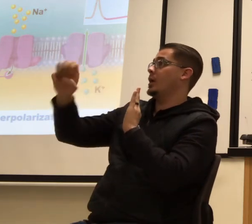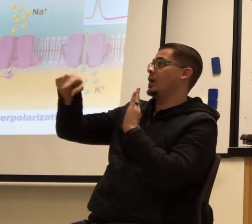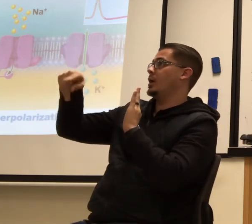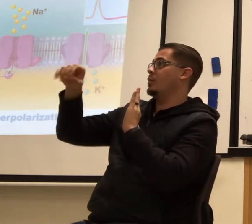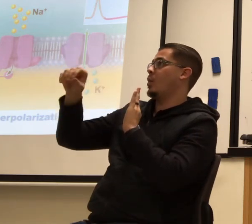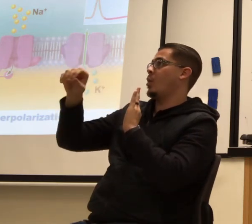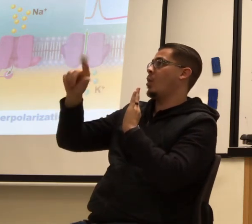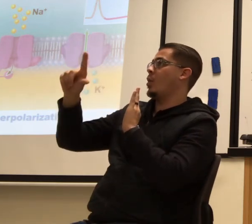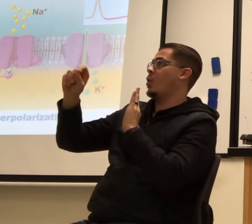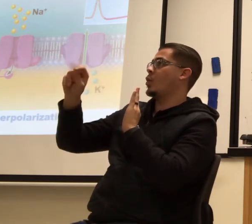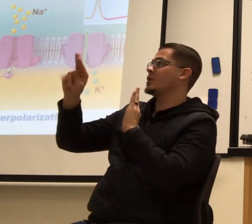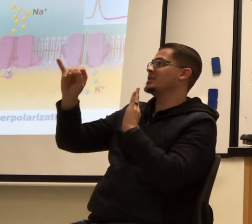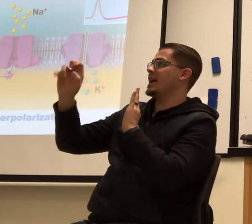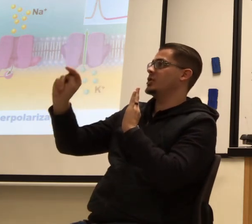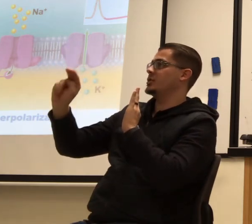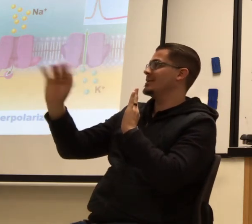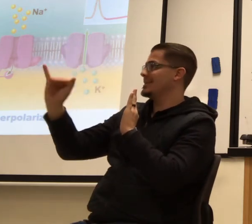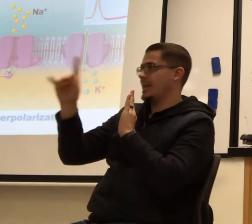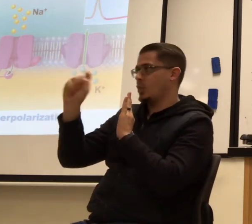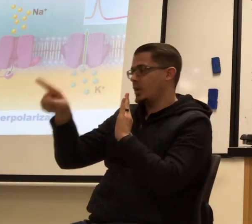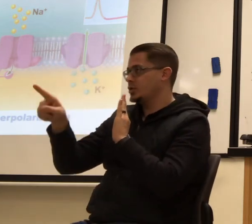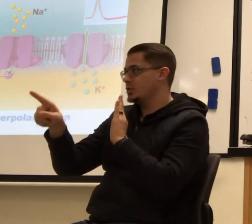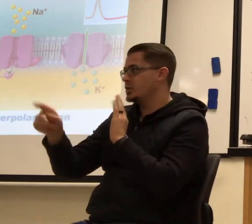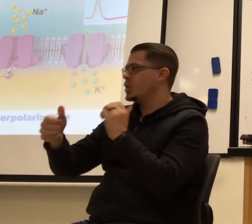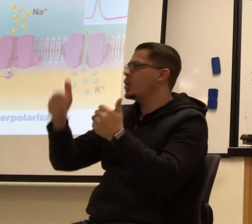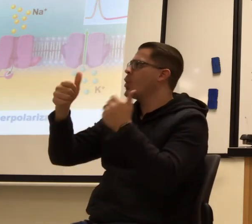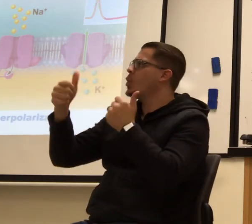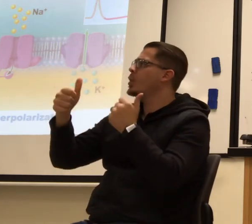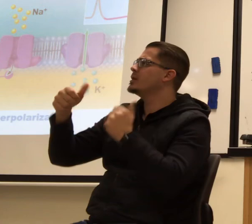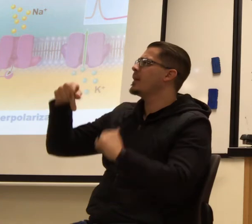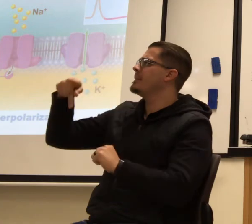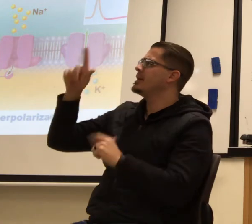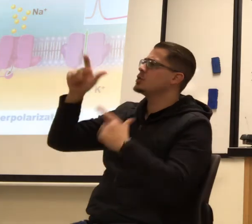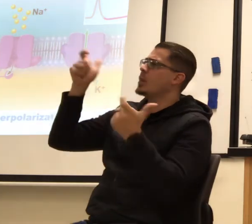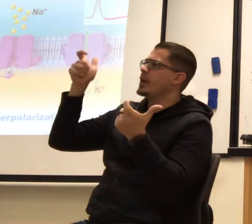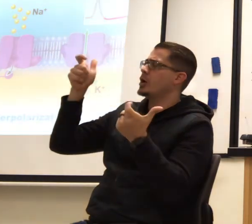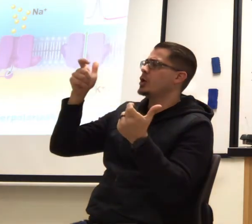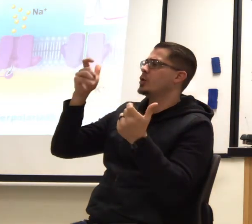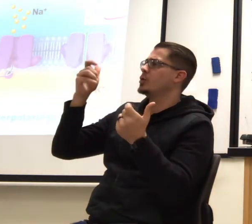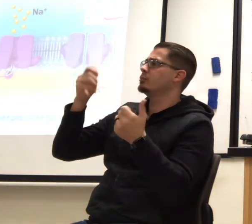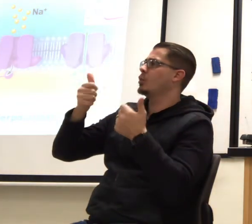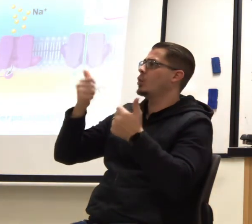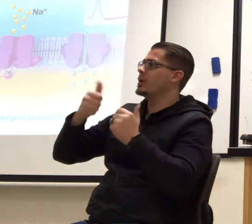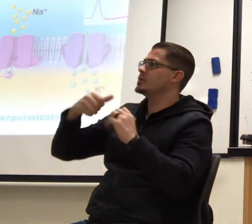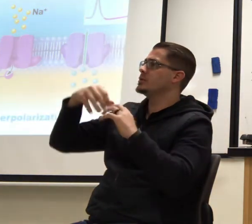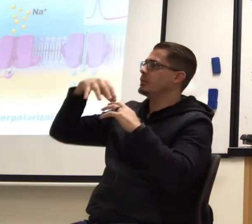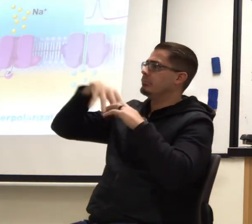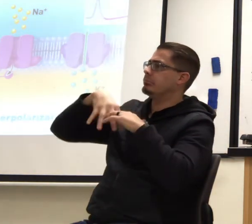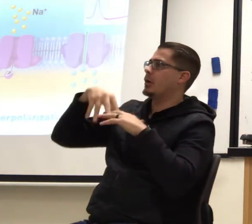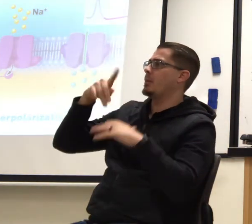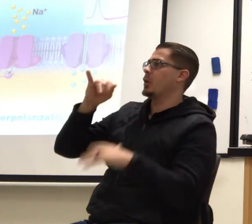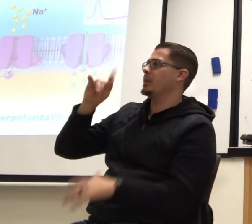Repole. Same question. Which P is greater? Which permeability is greater?